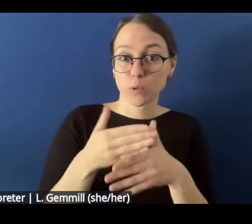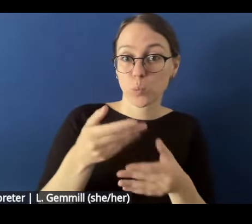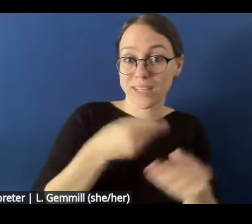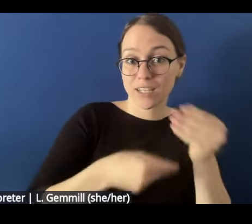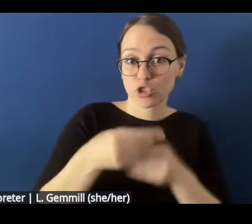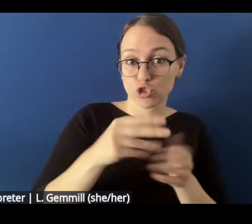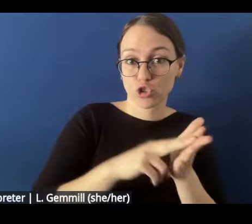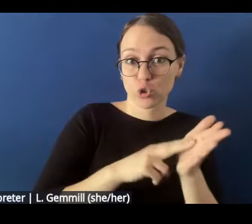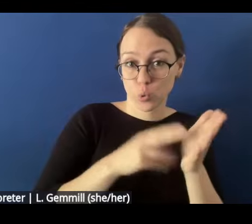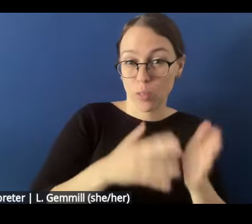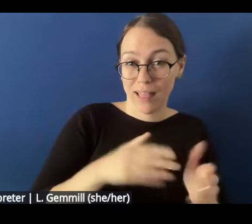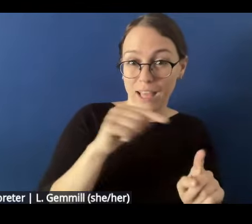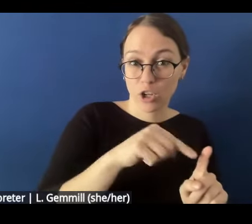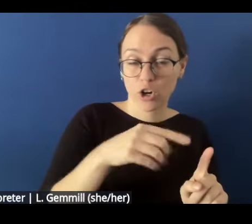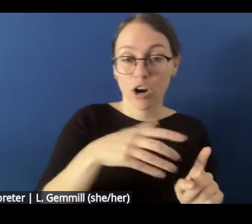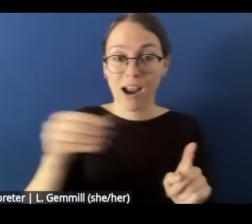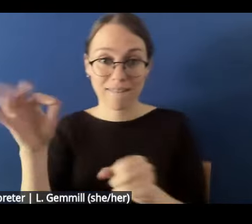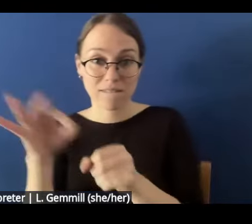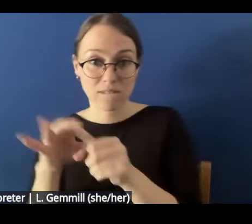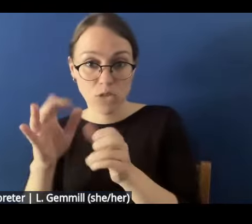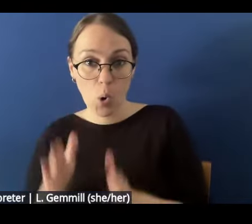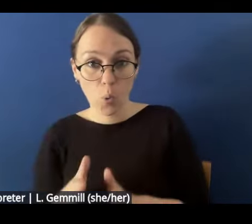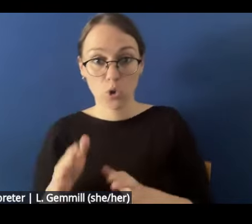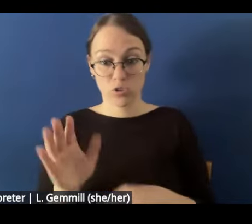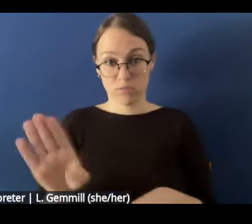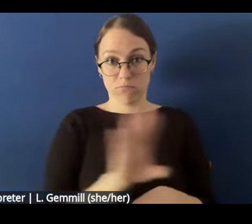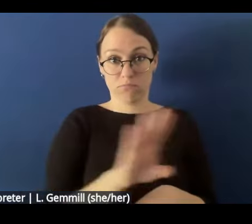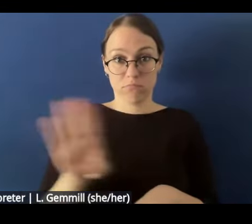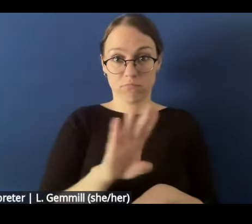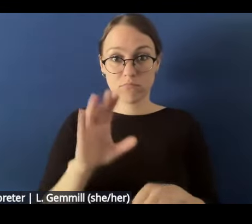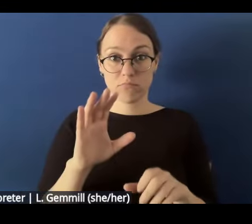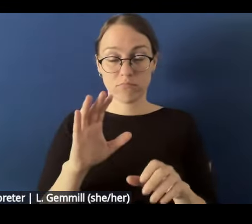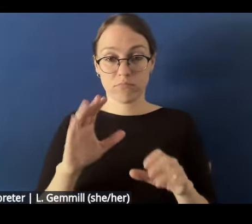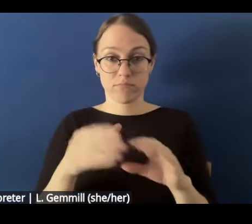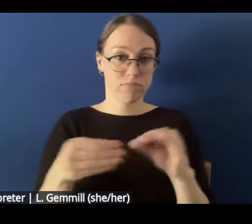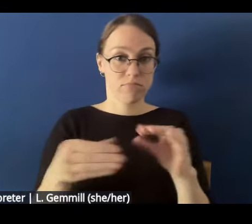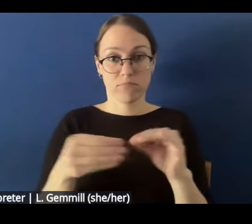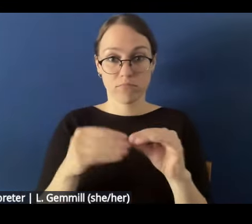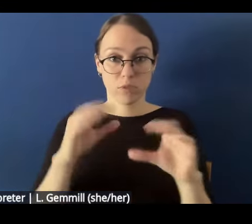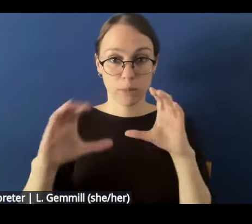too far with that, then you're violating that speech right. So it is